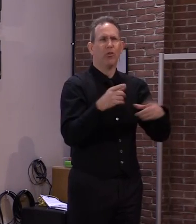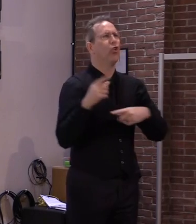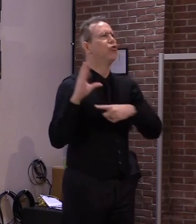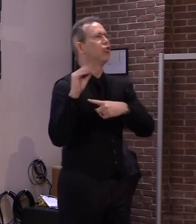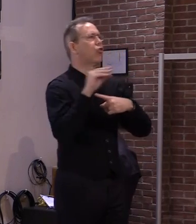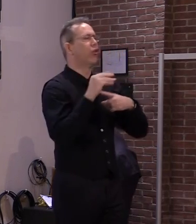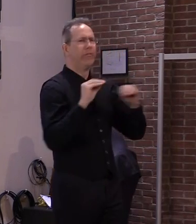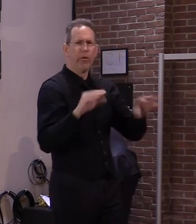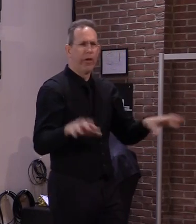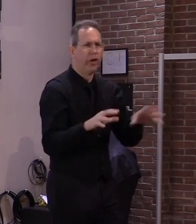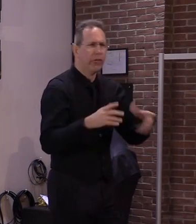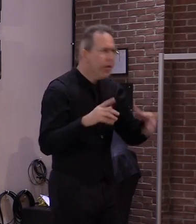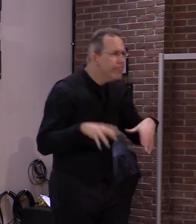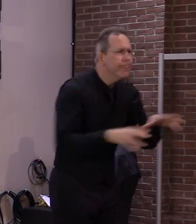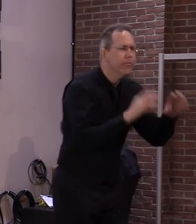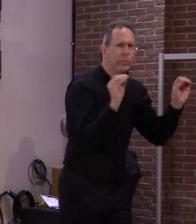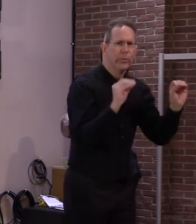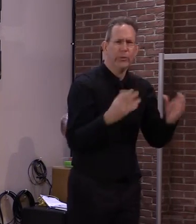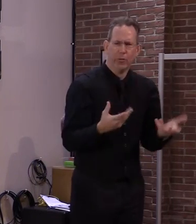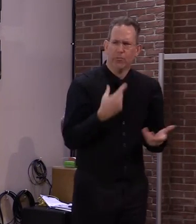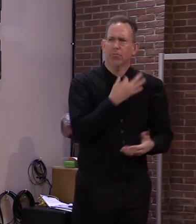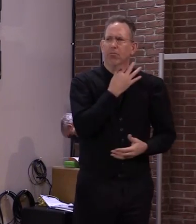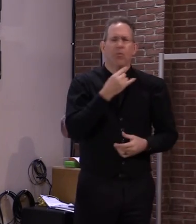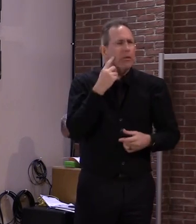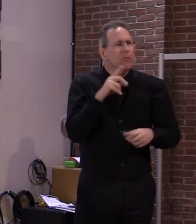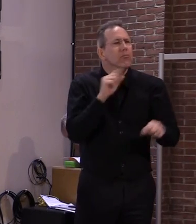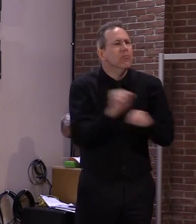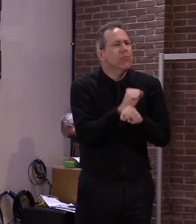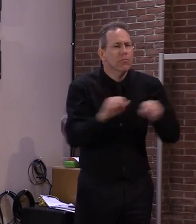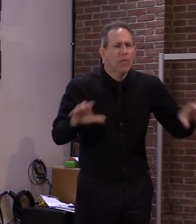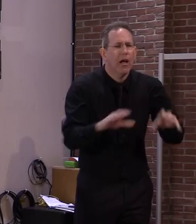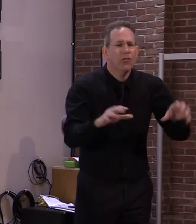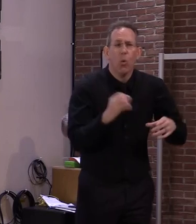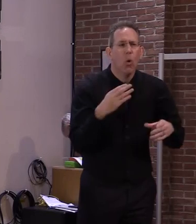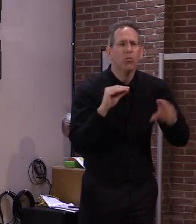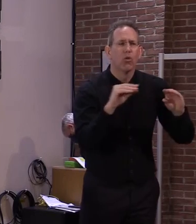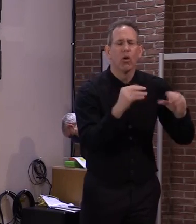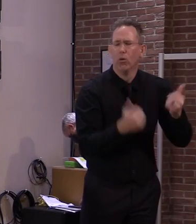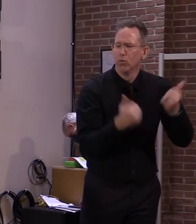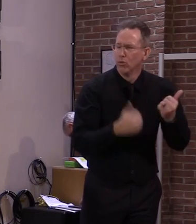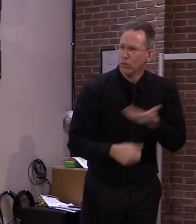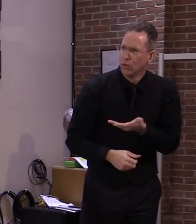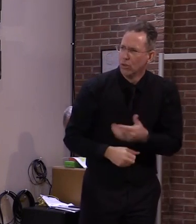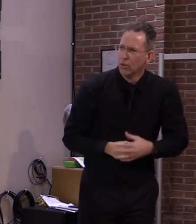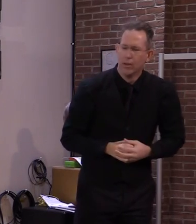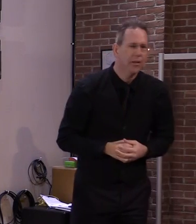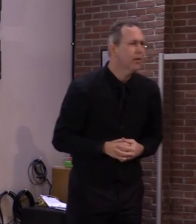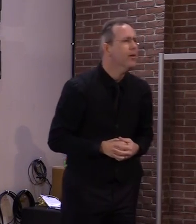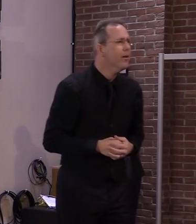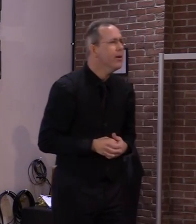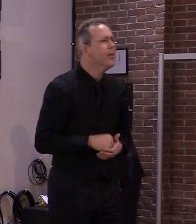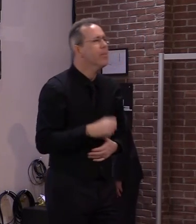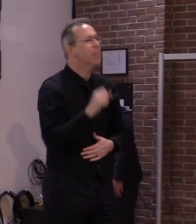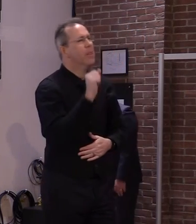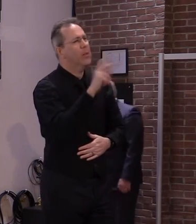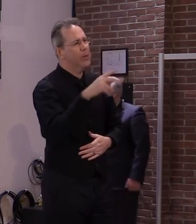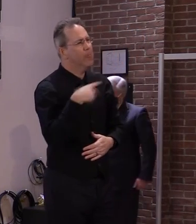enforcement. Well, again, we've taken a different approach here in Vermont. We chose to go down the path of education